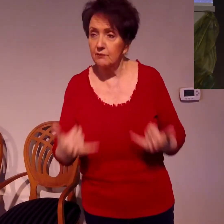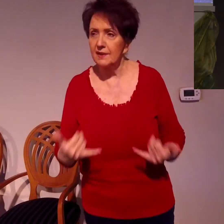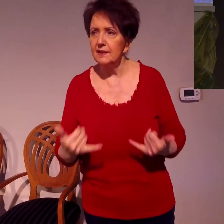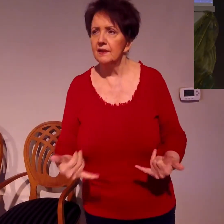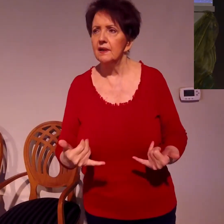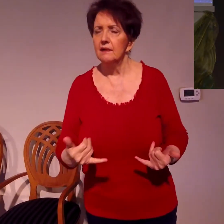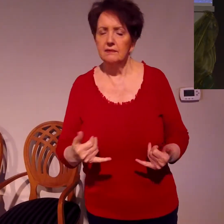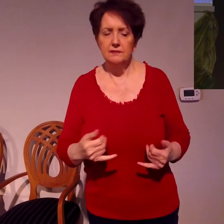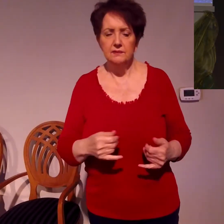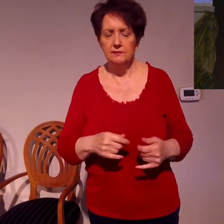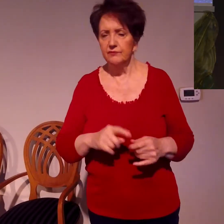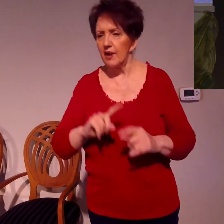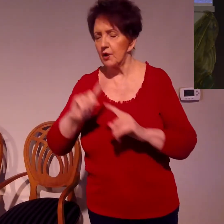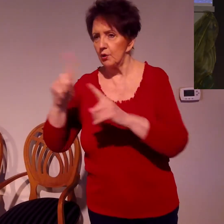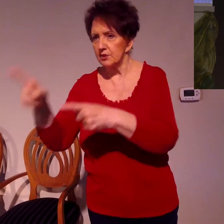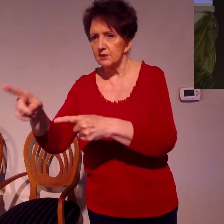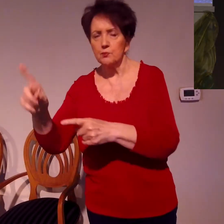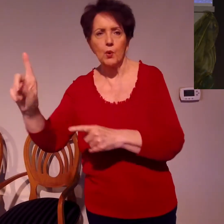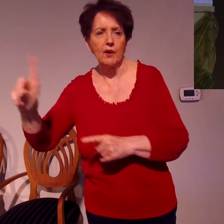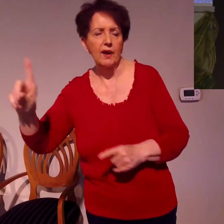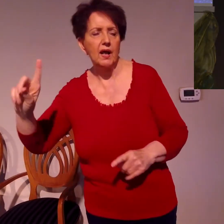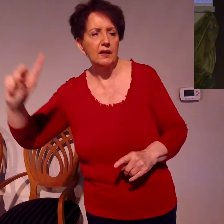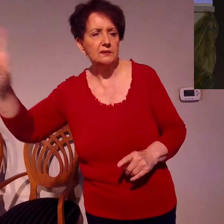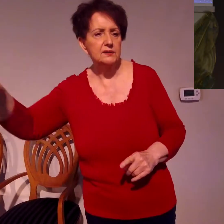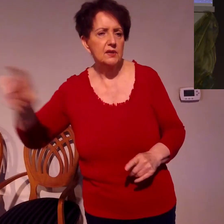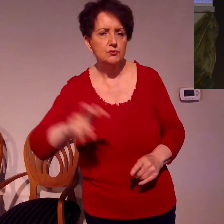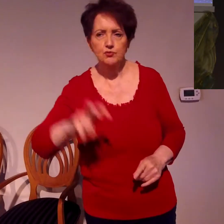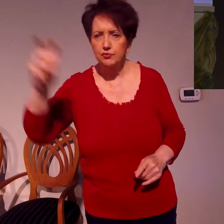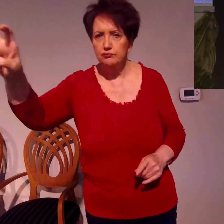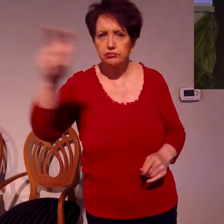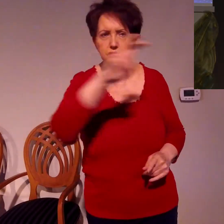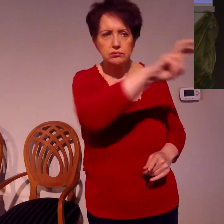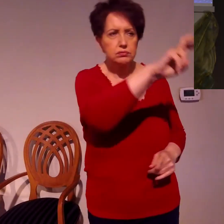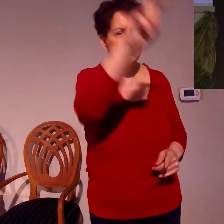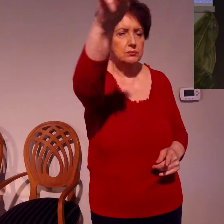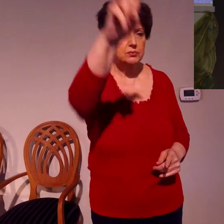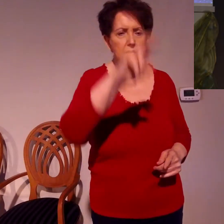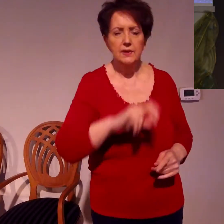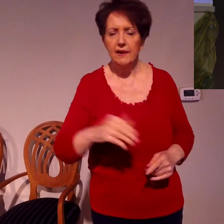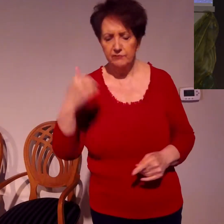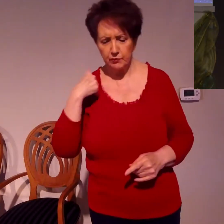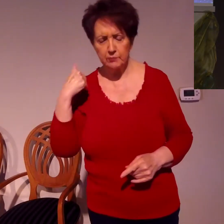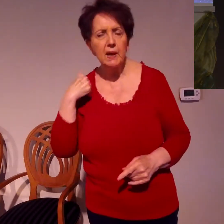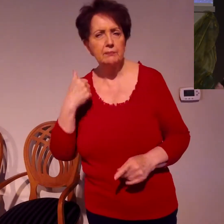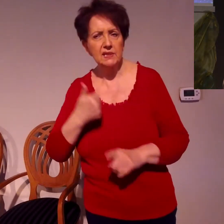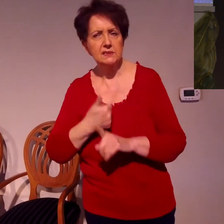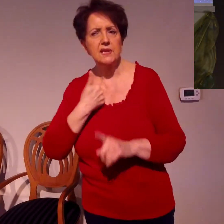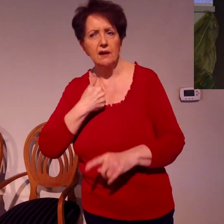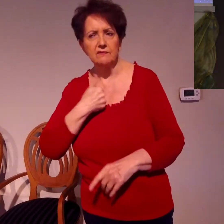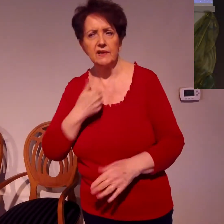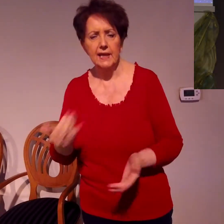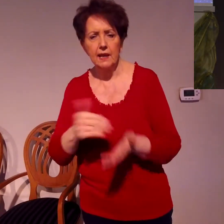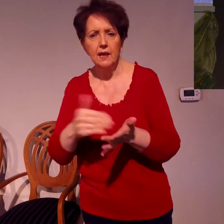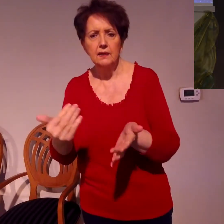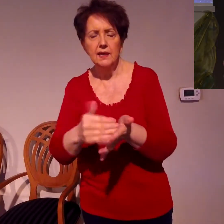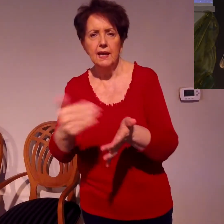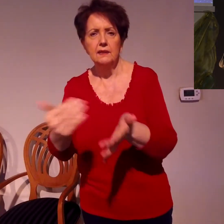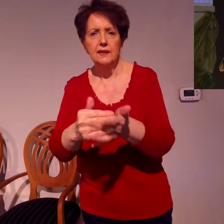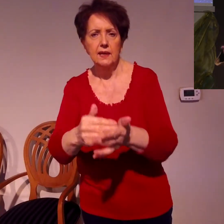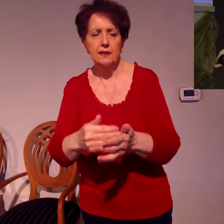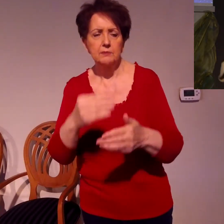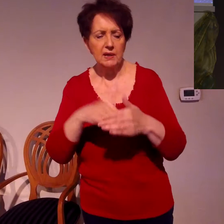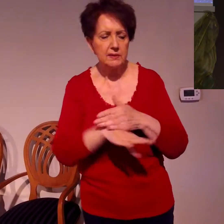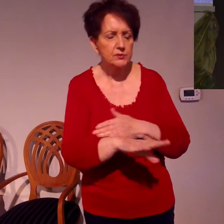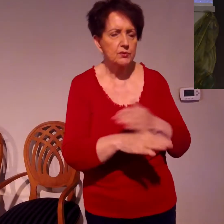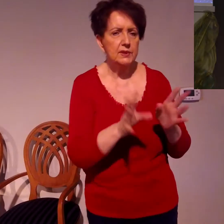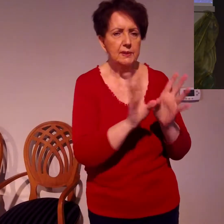over there when I travel somewhere outside of Dallas or whatever it is, or when I'm driving down the highway or I'm about to go into a meeting, you